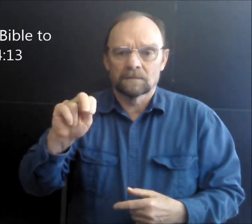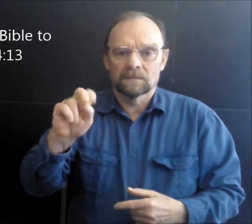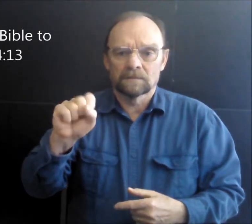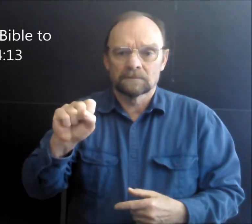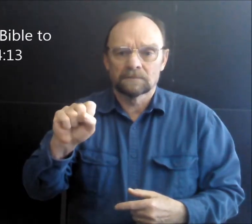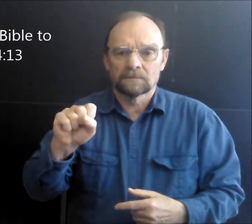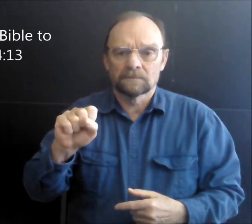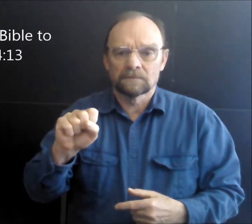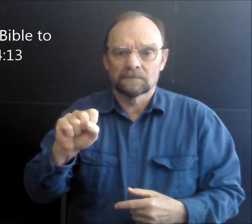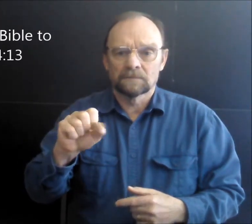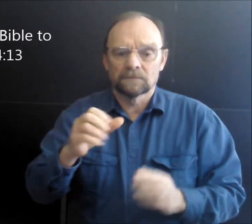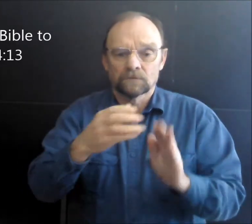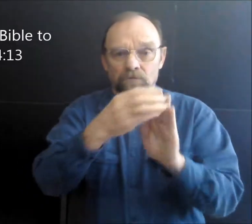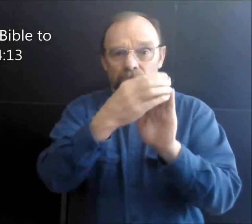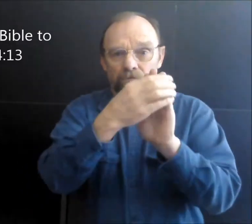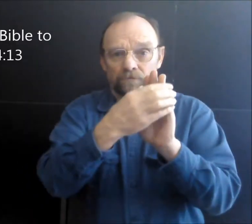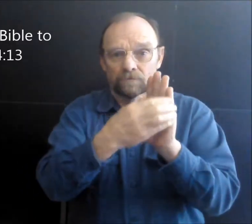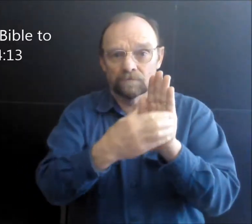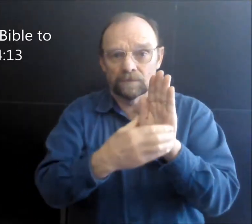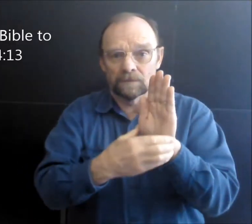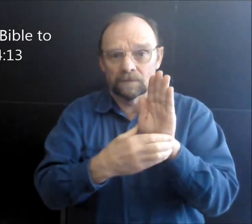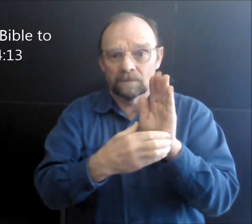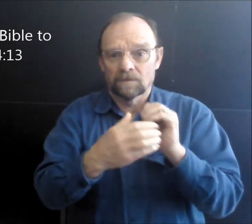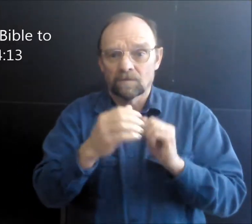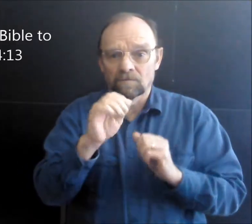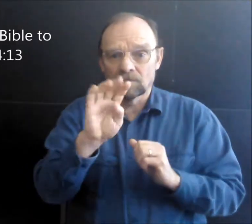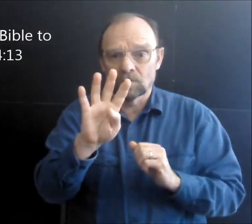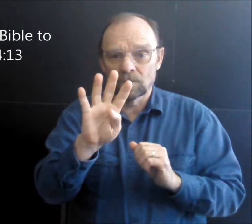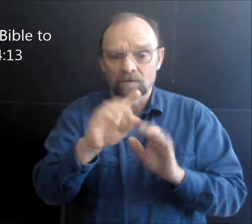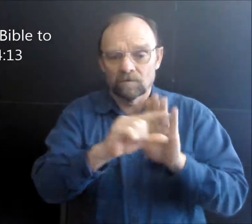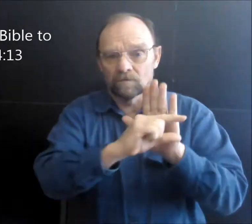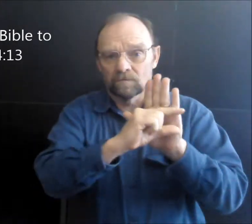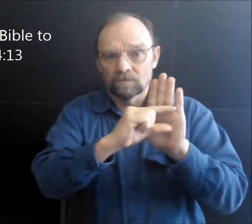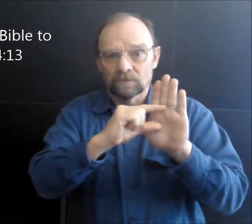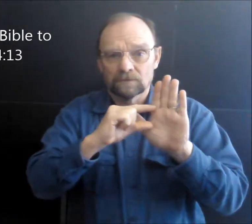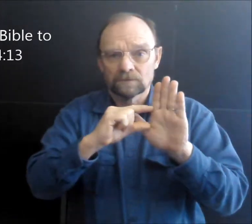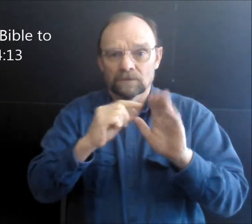I am ready for anything by Christ, who gives me strength.